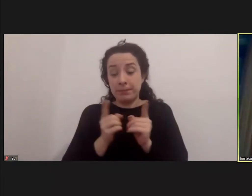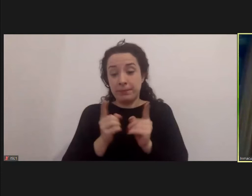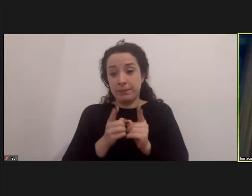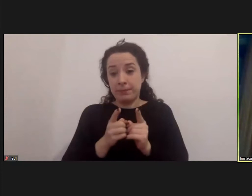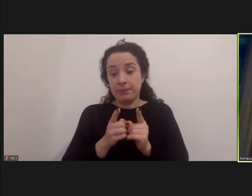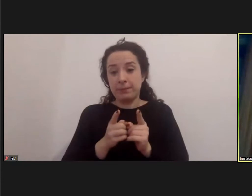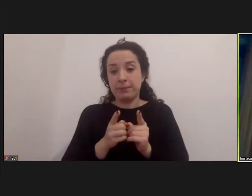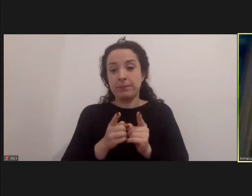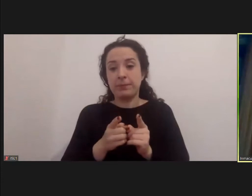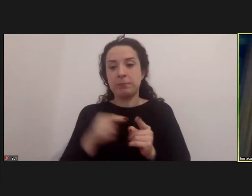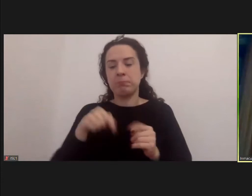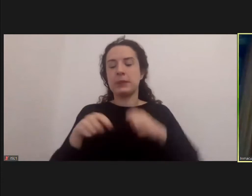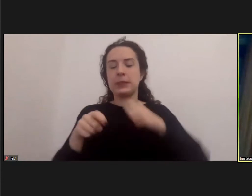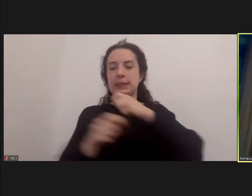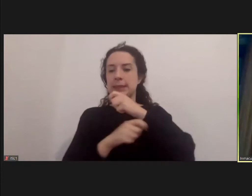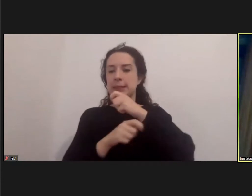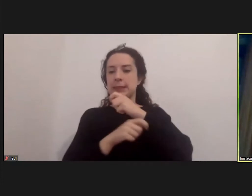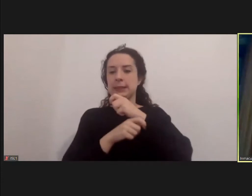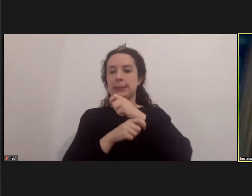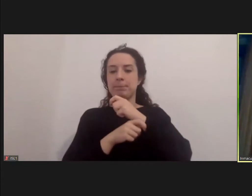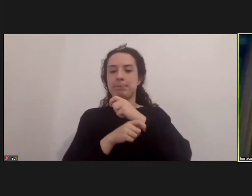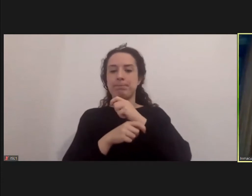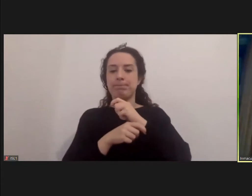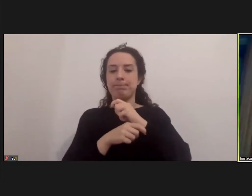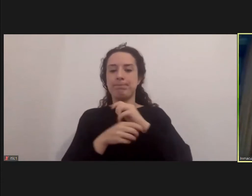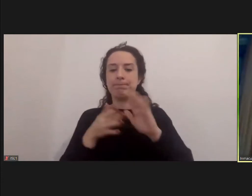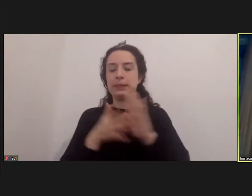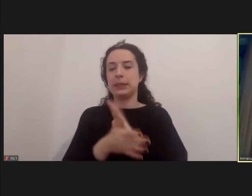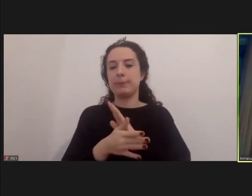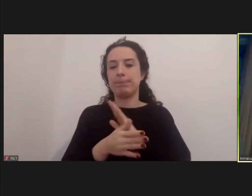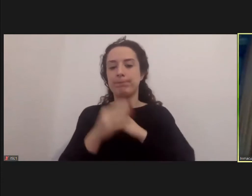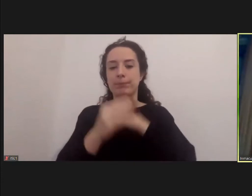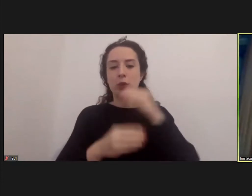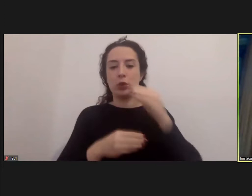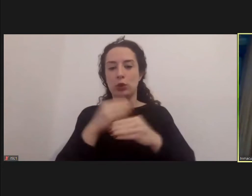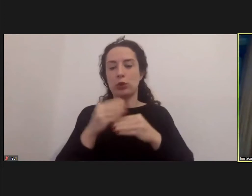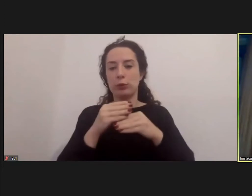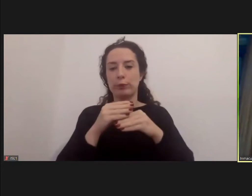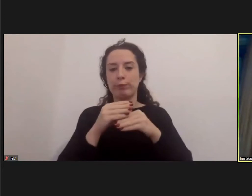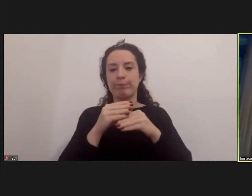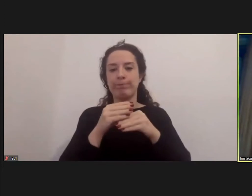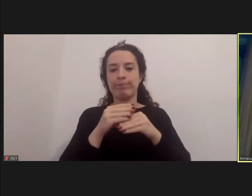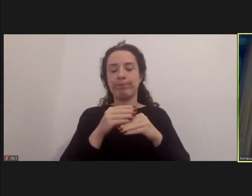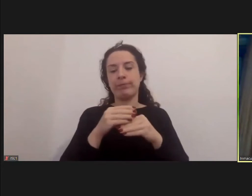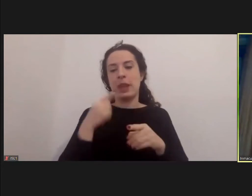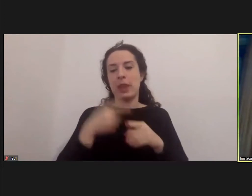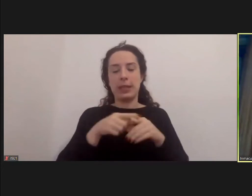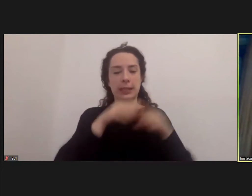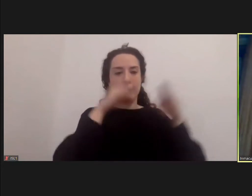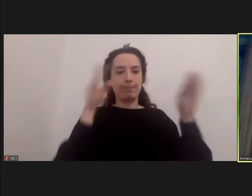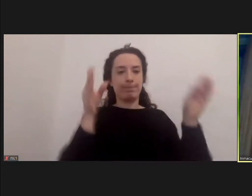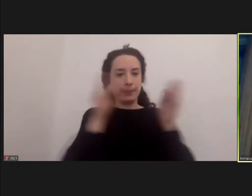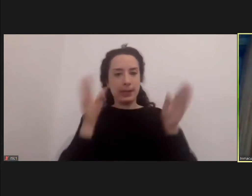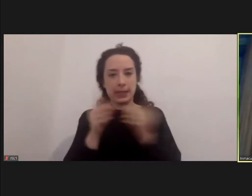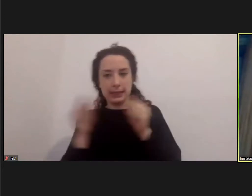this strategy commits to the use of European standards for its own accessibility,